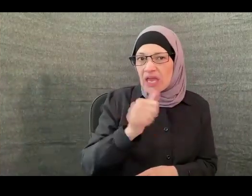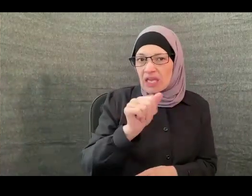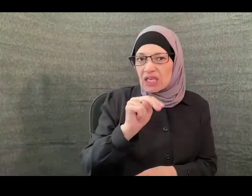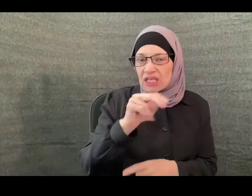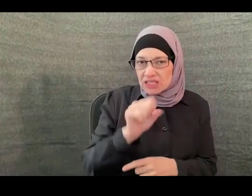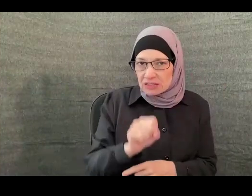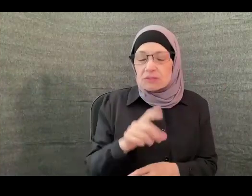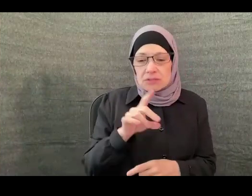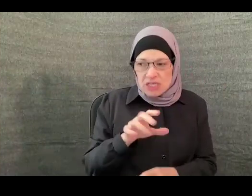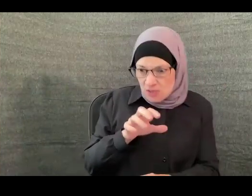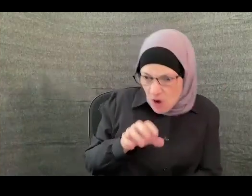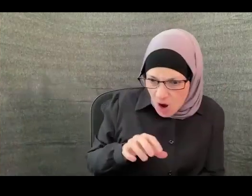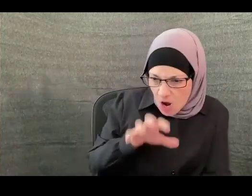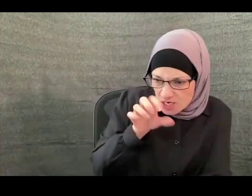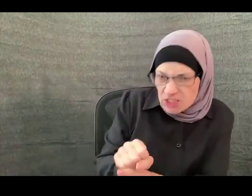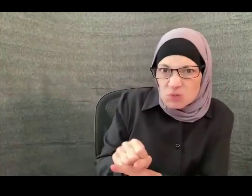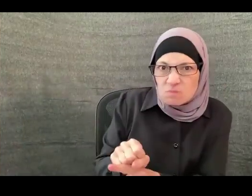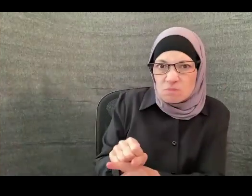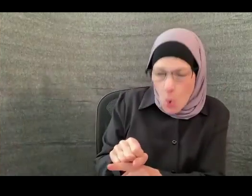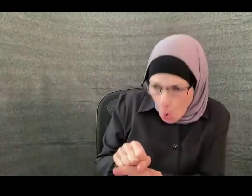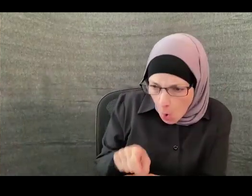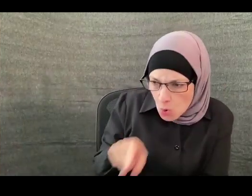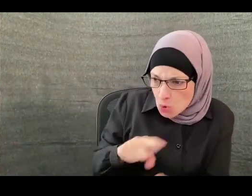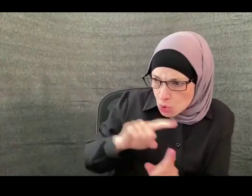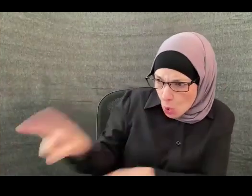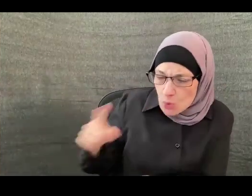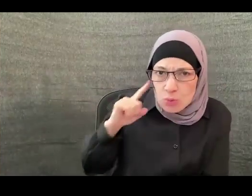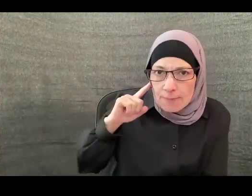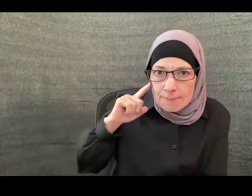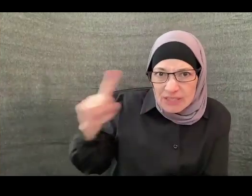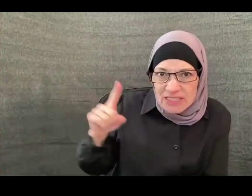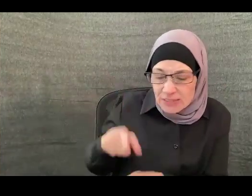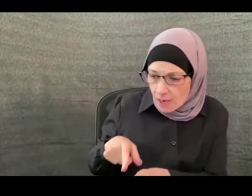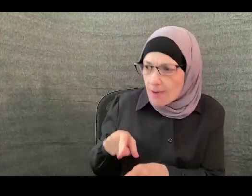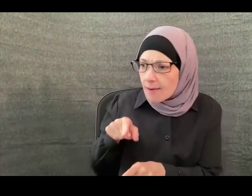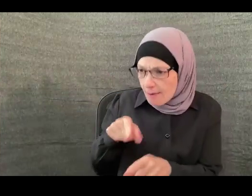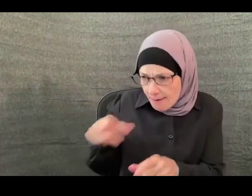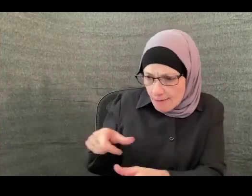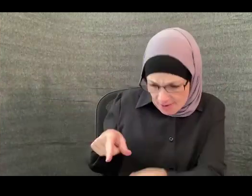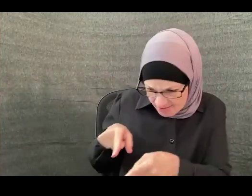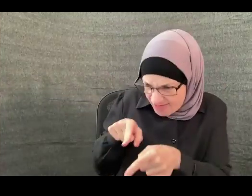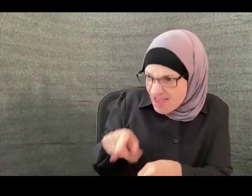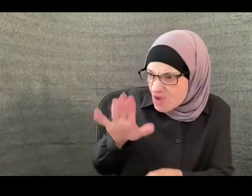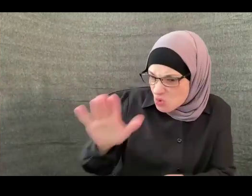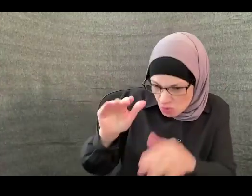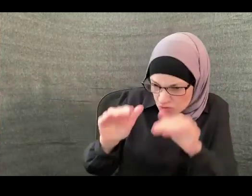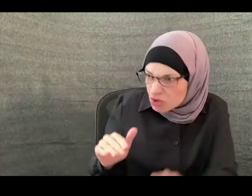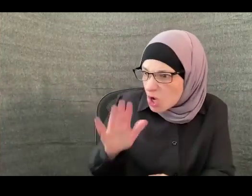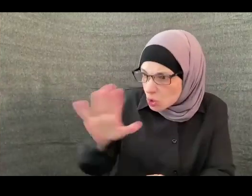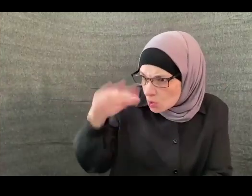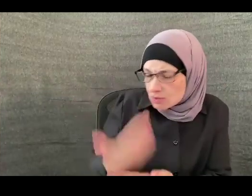Medina, and they told him, this is our son, this is not your son.